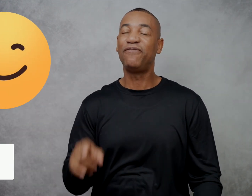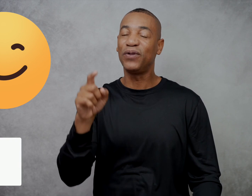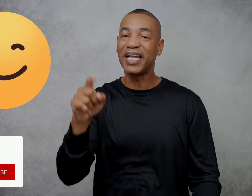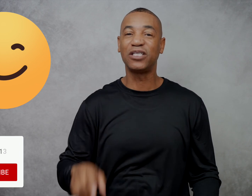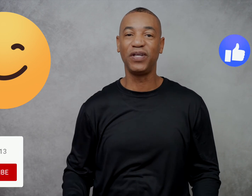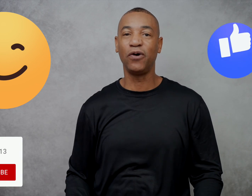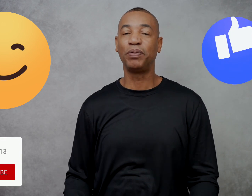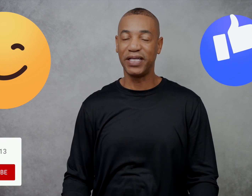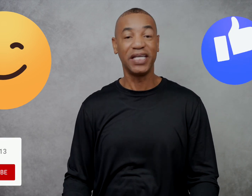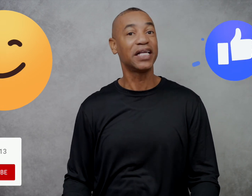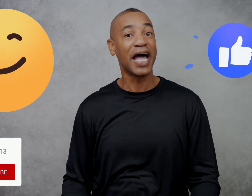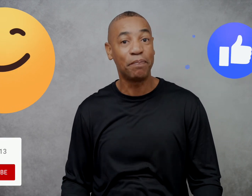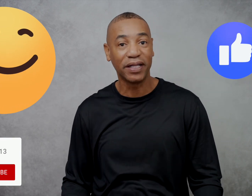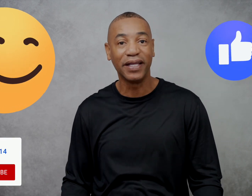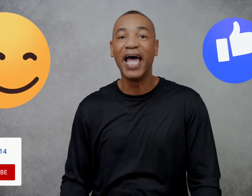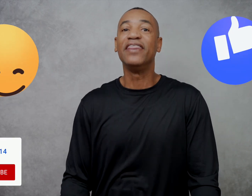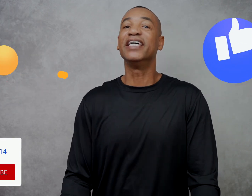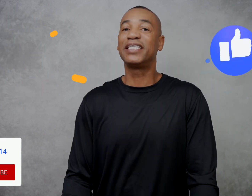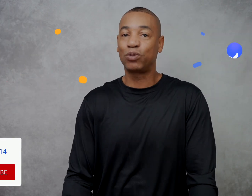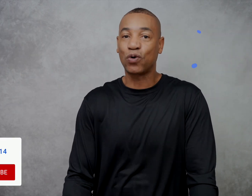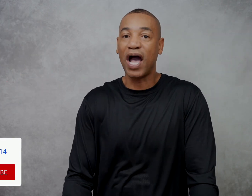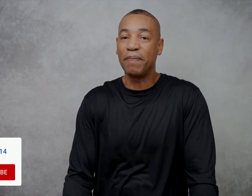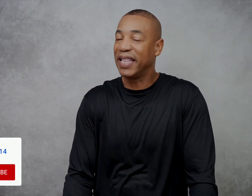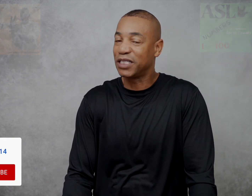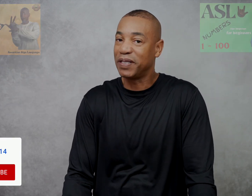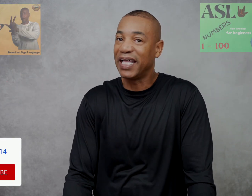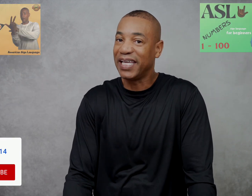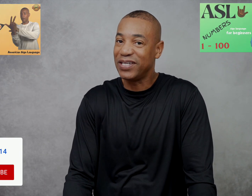you like this video, please hit the like button, then subscribe, and last but not least,